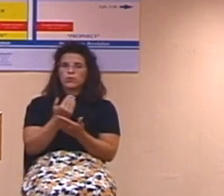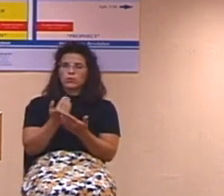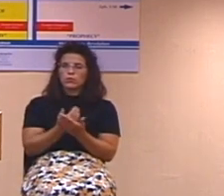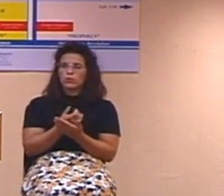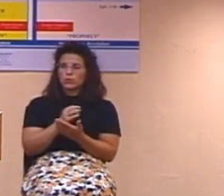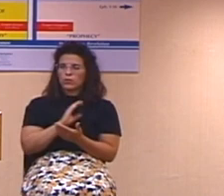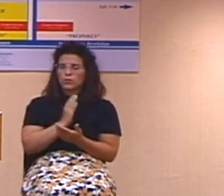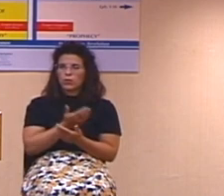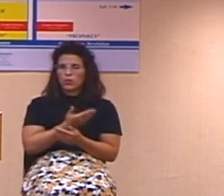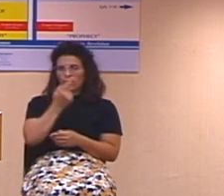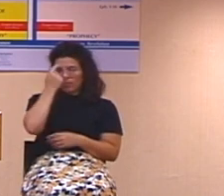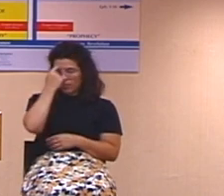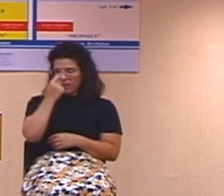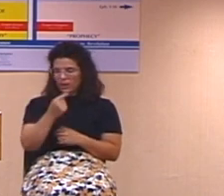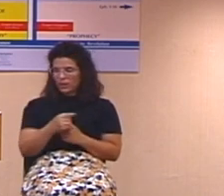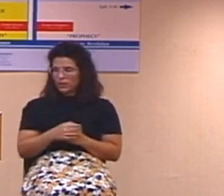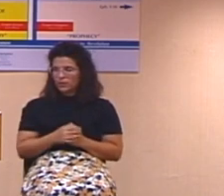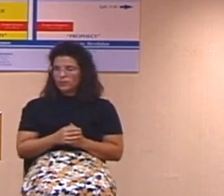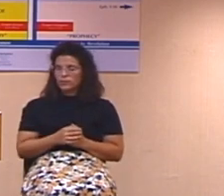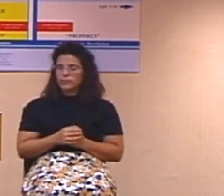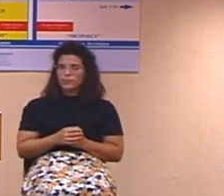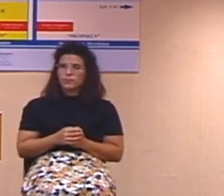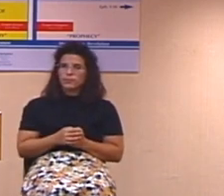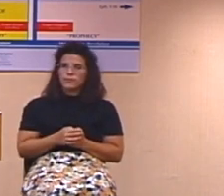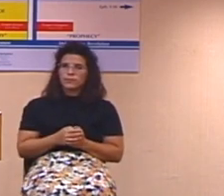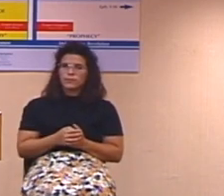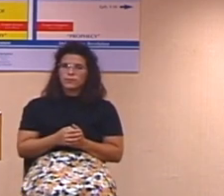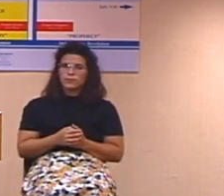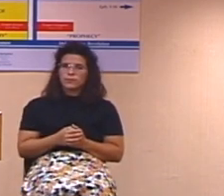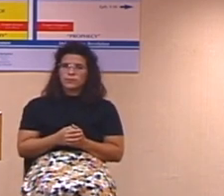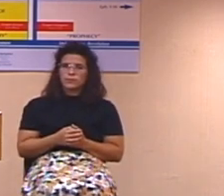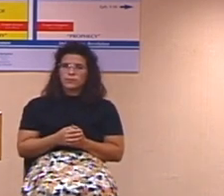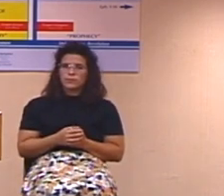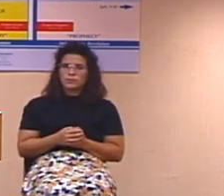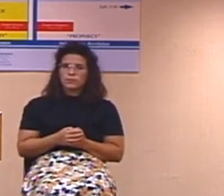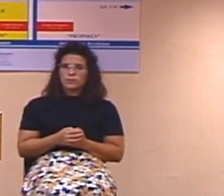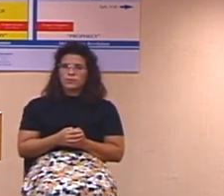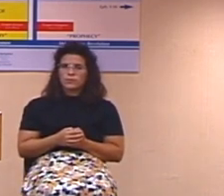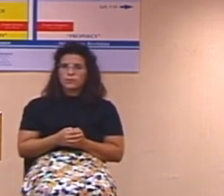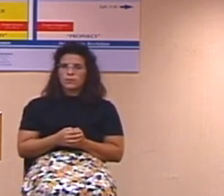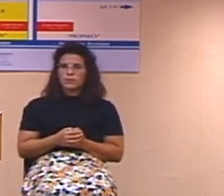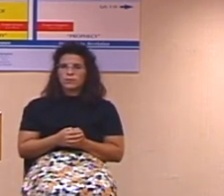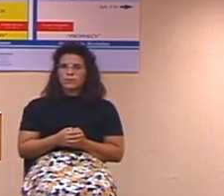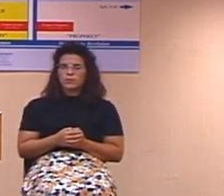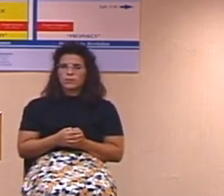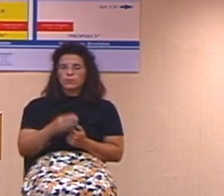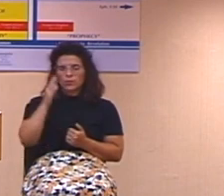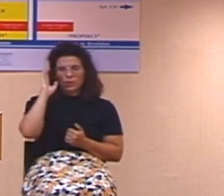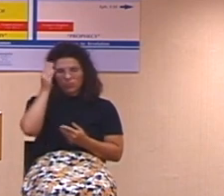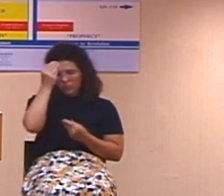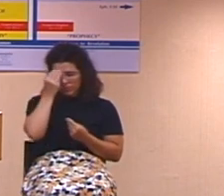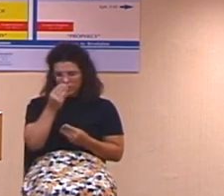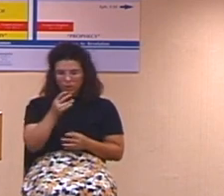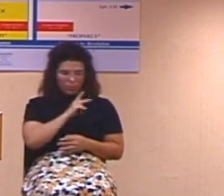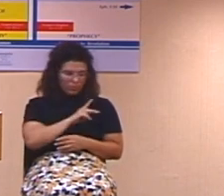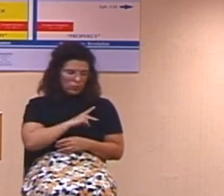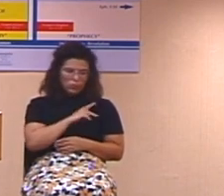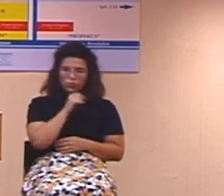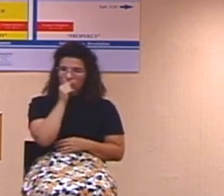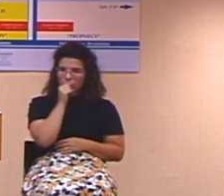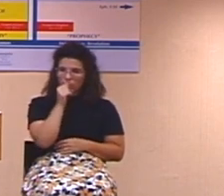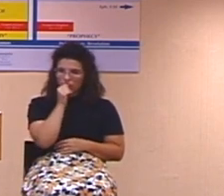renewing of our mind. And I'll tell you, personal, private